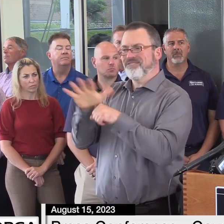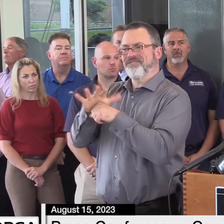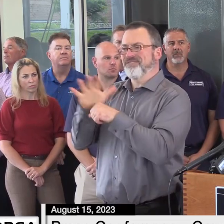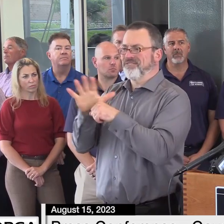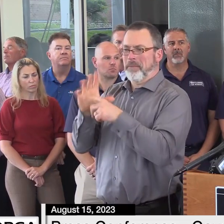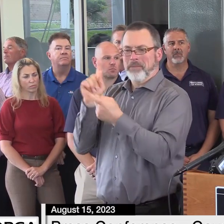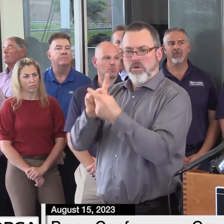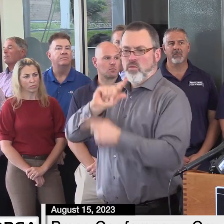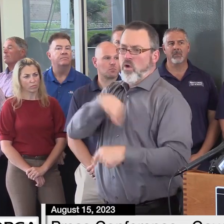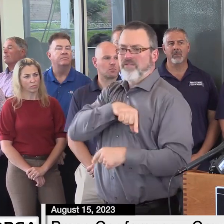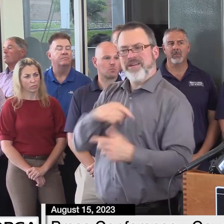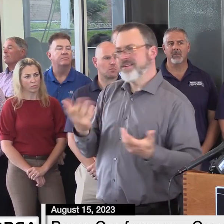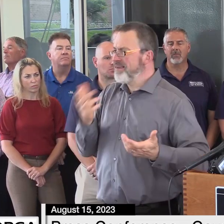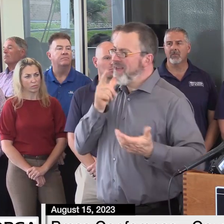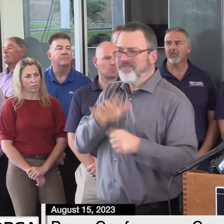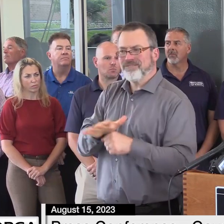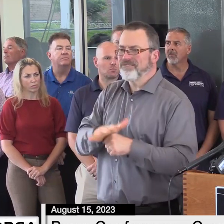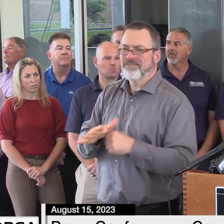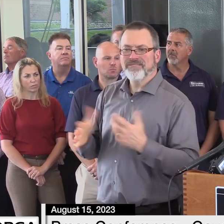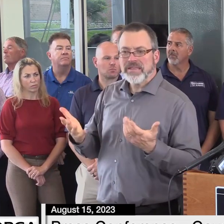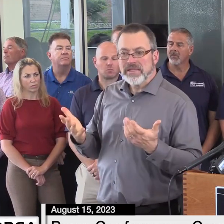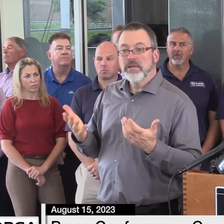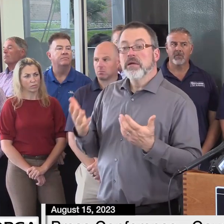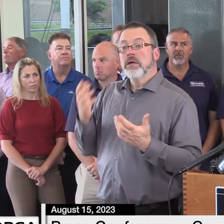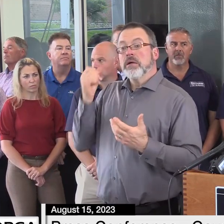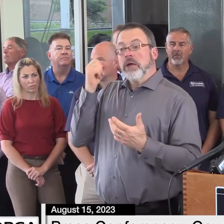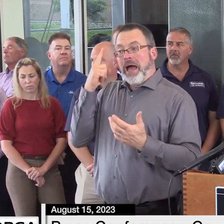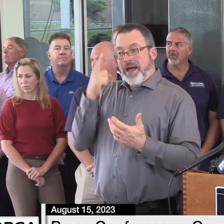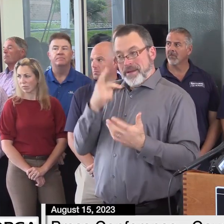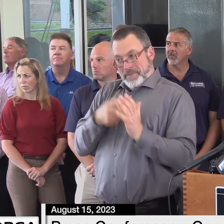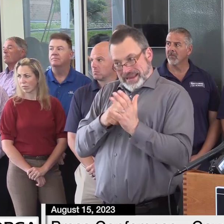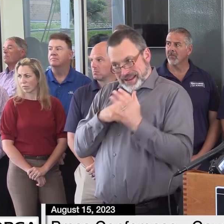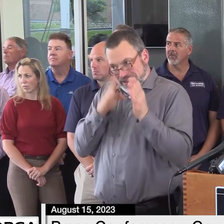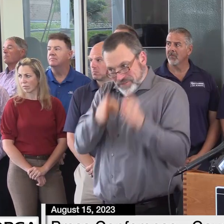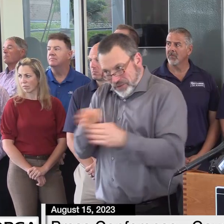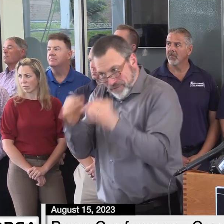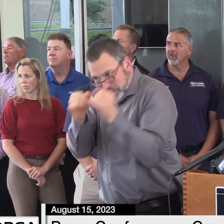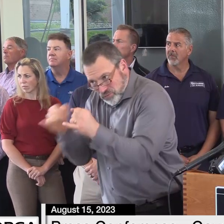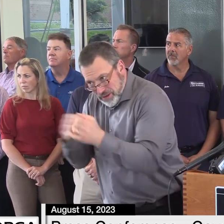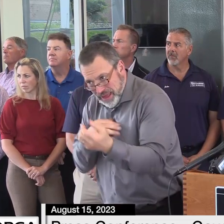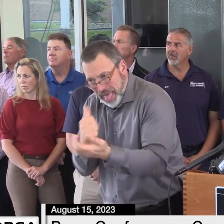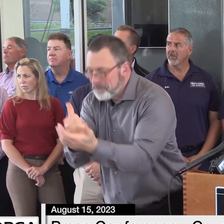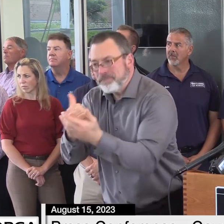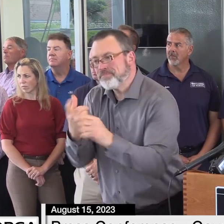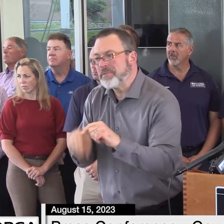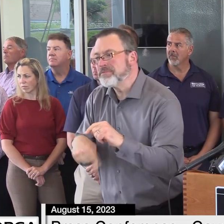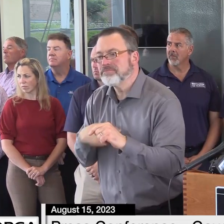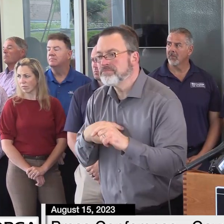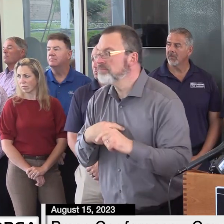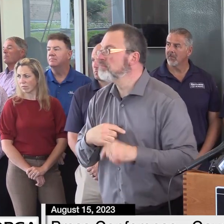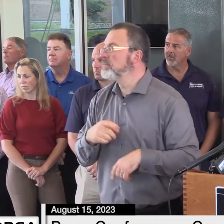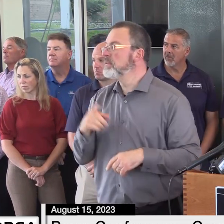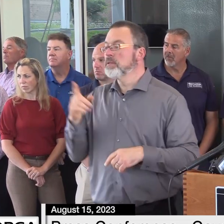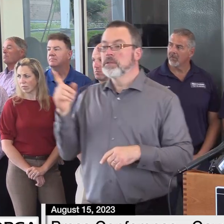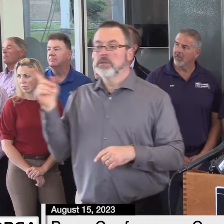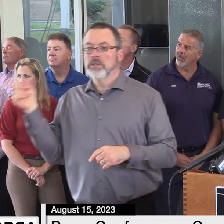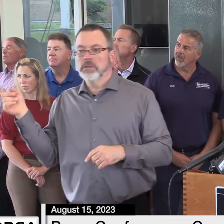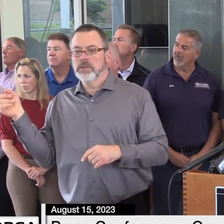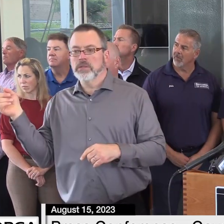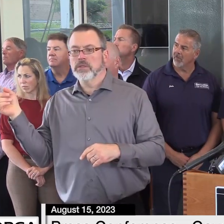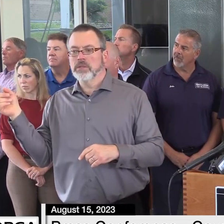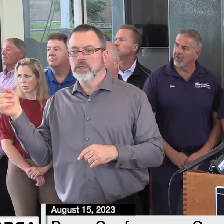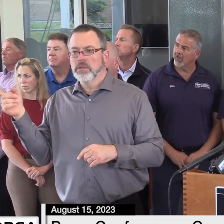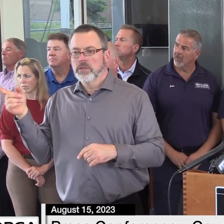declared as a county for individual assistance. Does it strike you a little odd that a geographical line